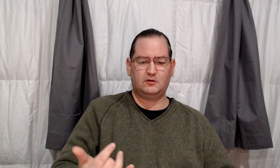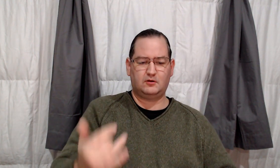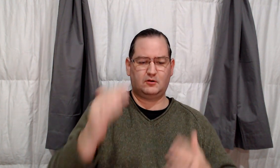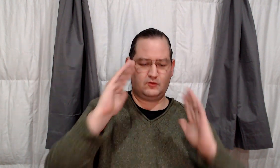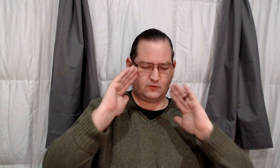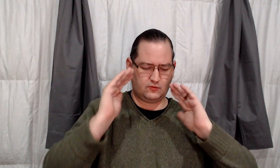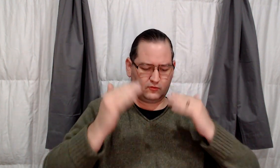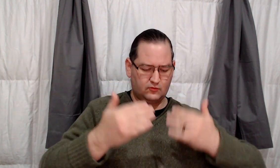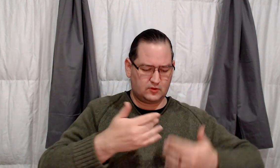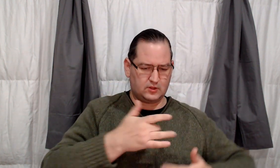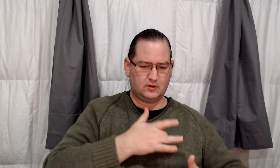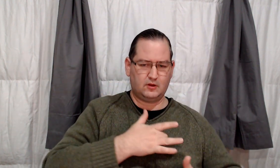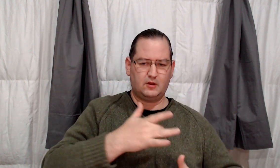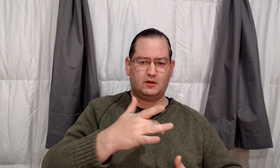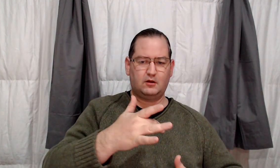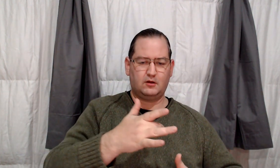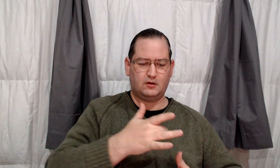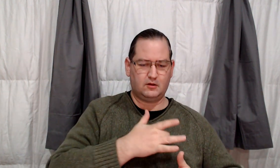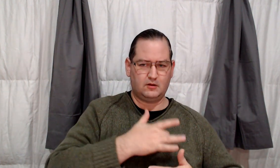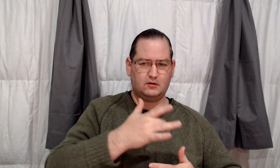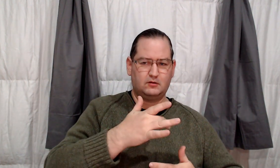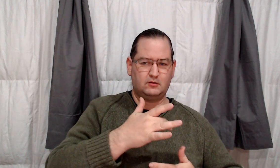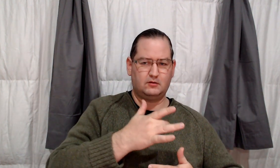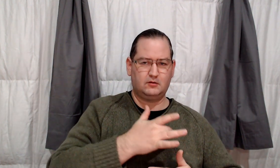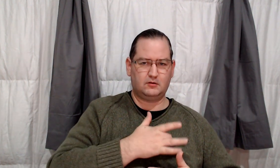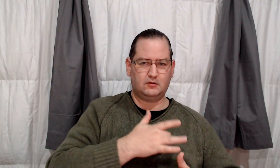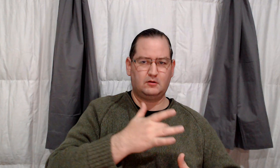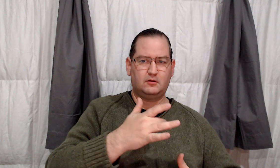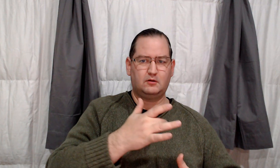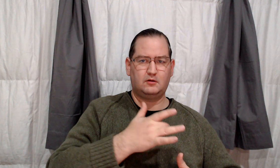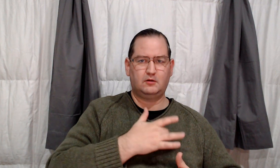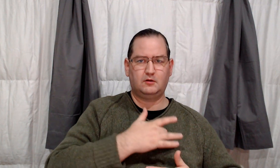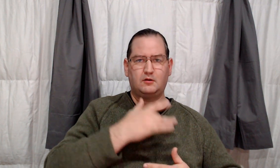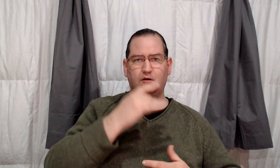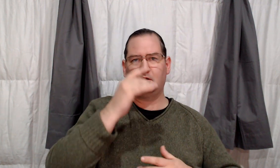and the thoughts and images that drift into the mind automatically.